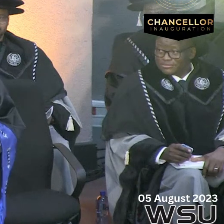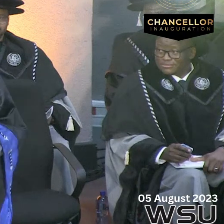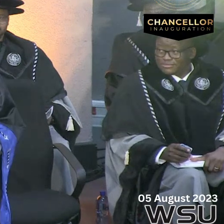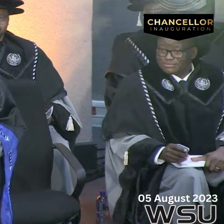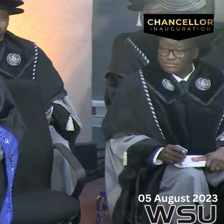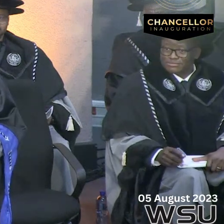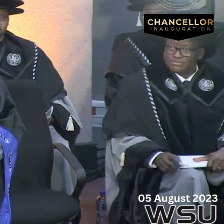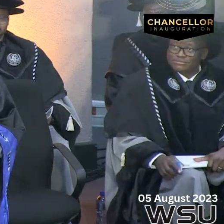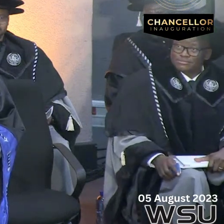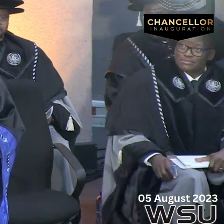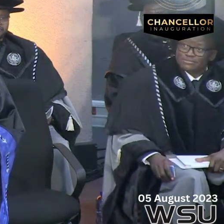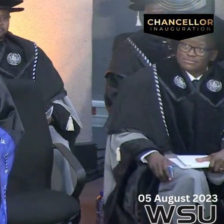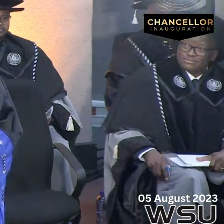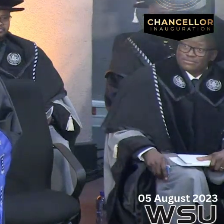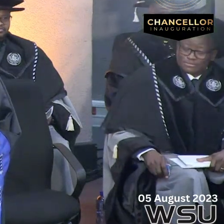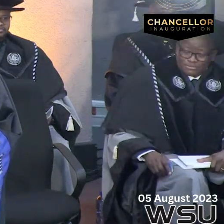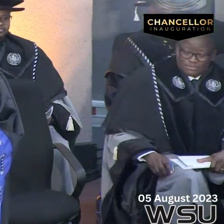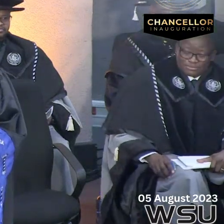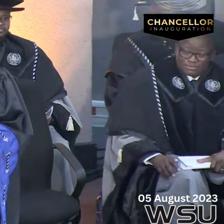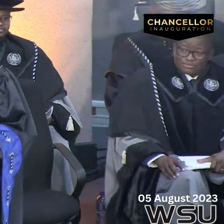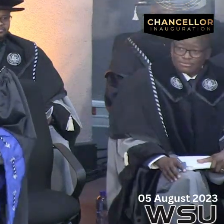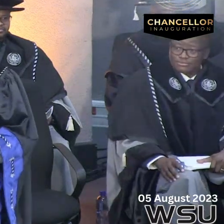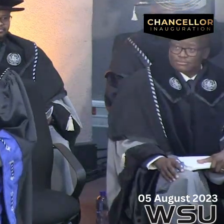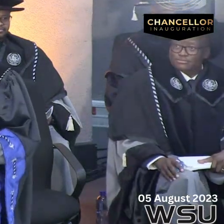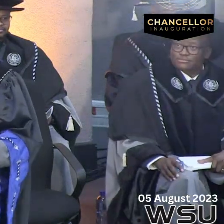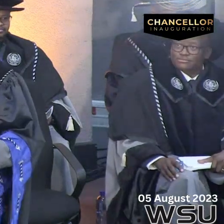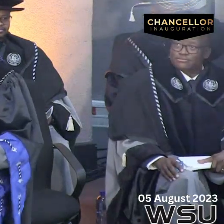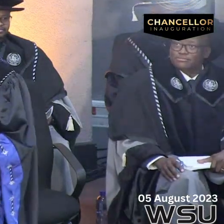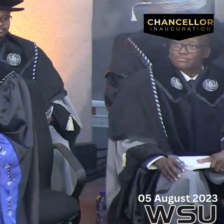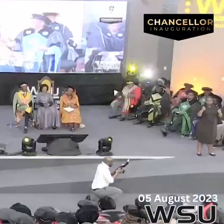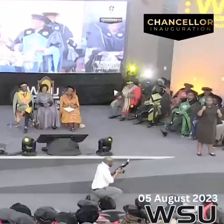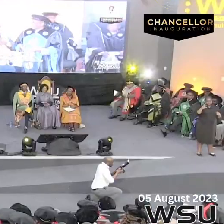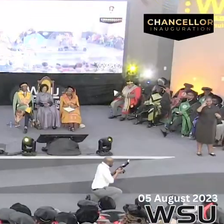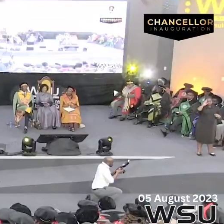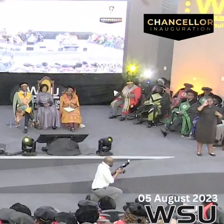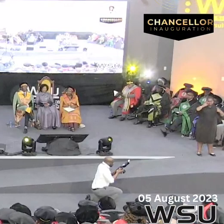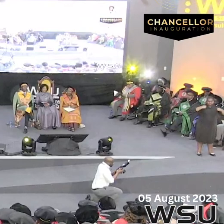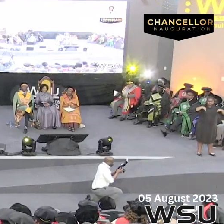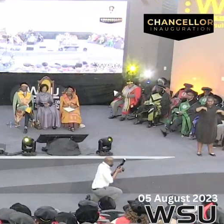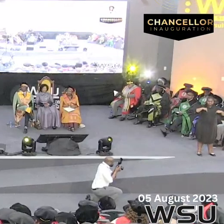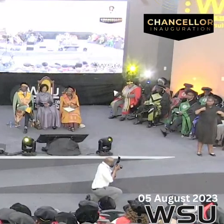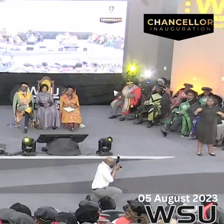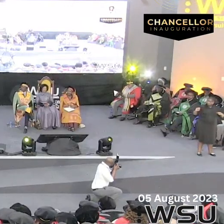May this occasion remind all of us who are here